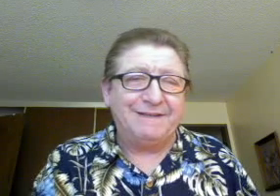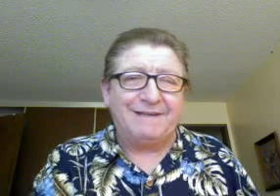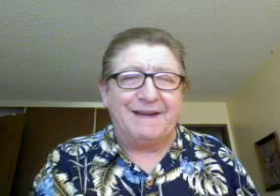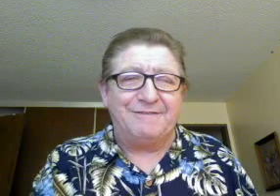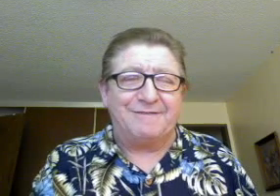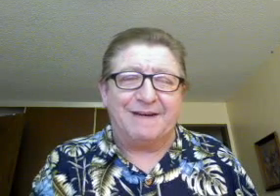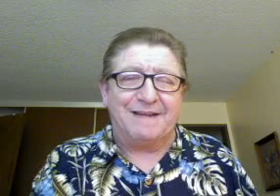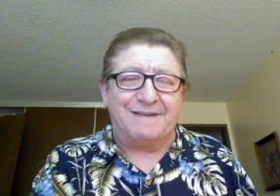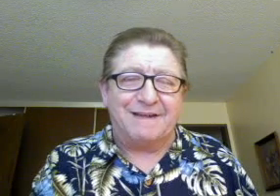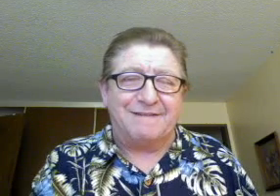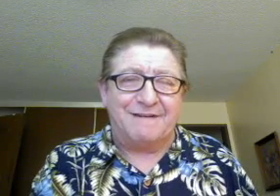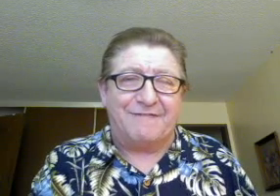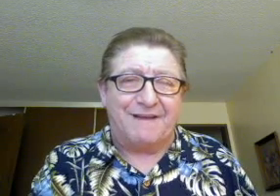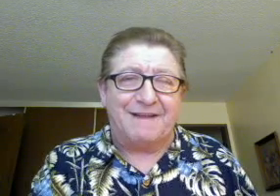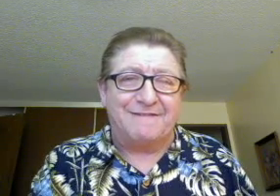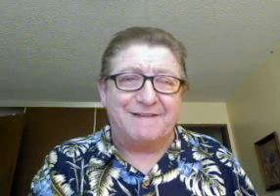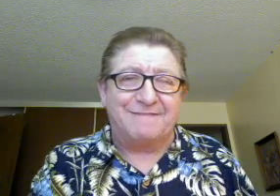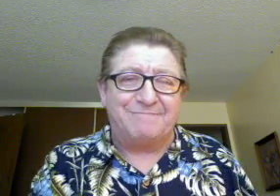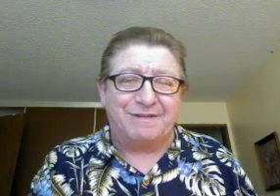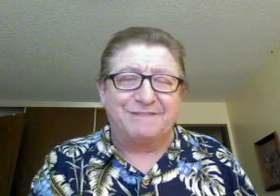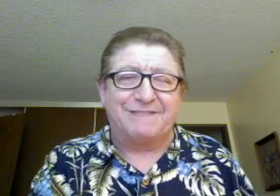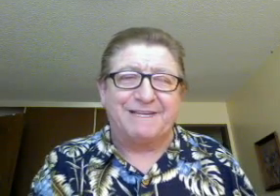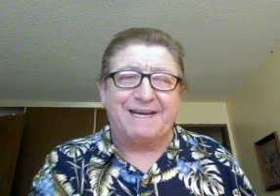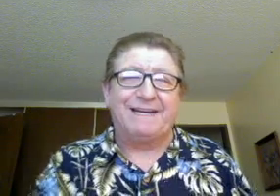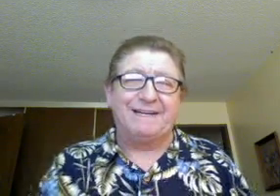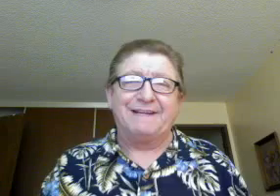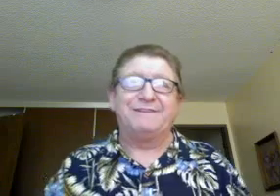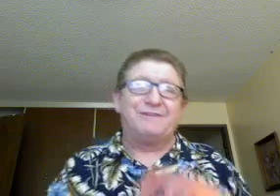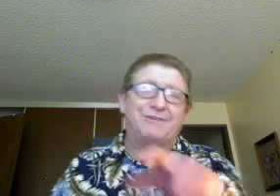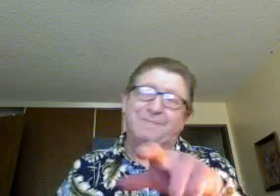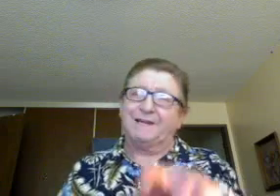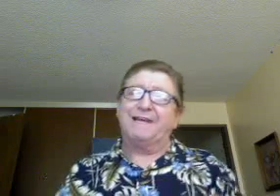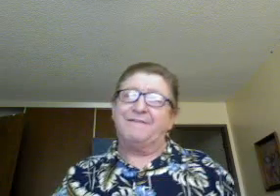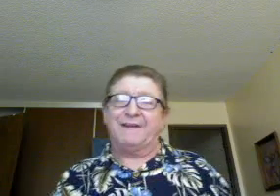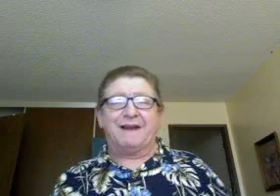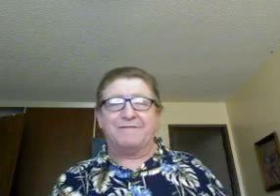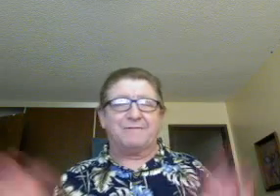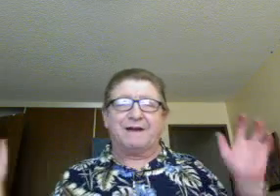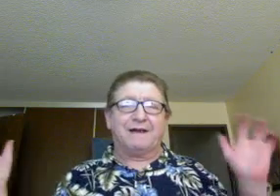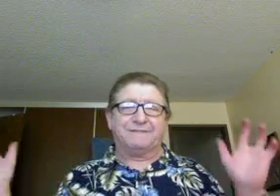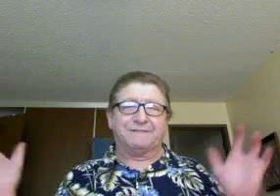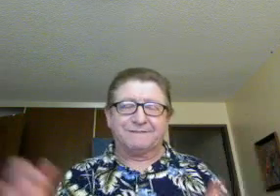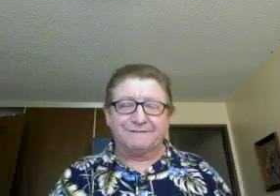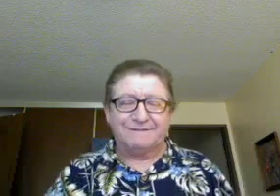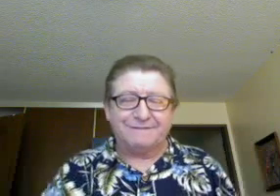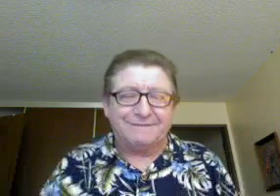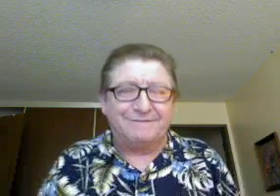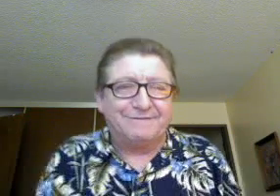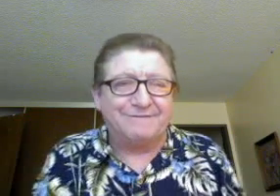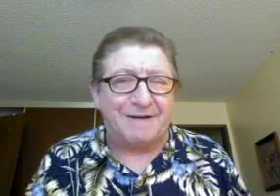can't use religion as a defense. That's bullshit. That's your belief, not everyone else's. Right,